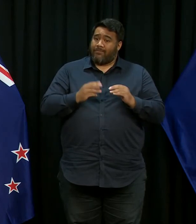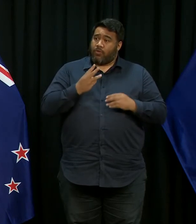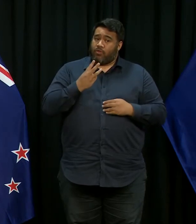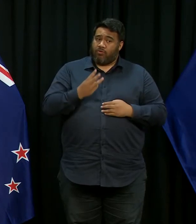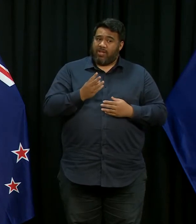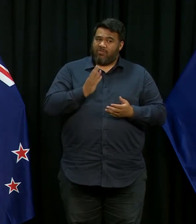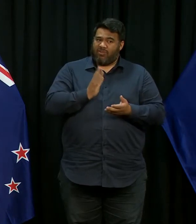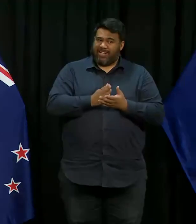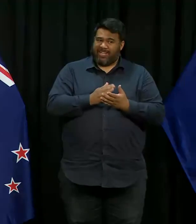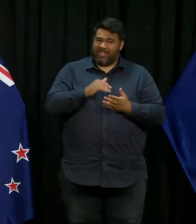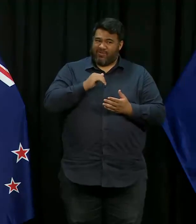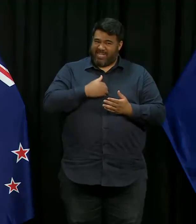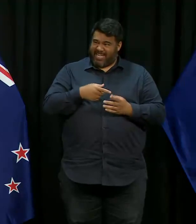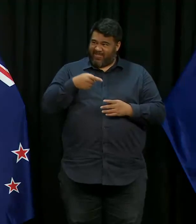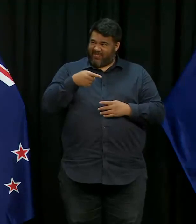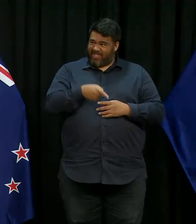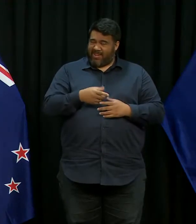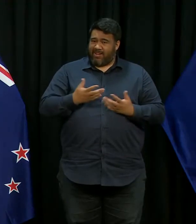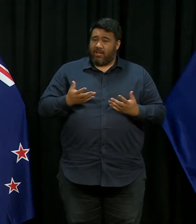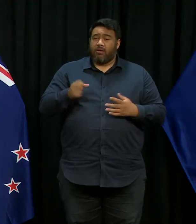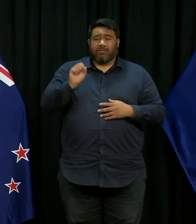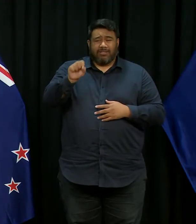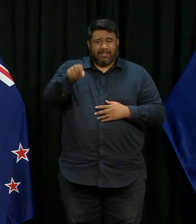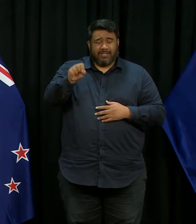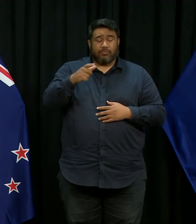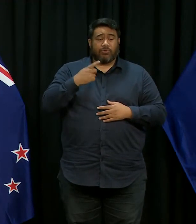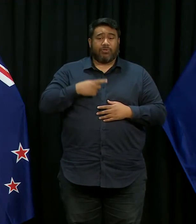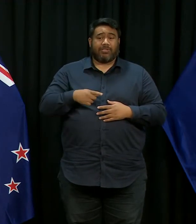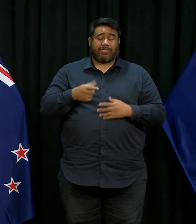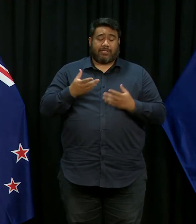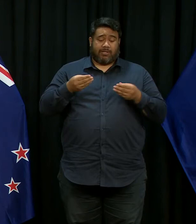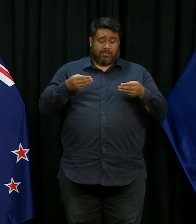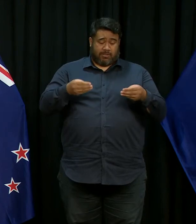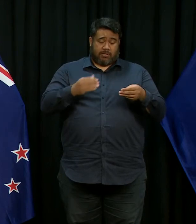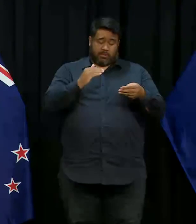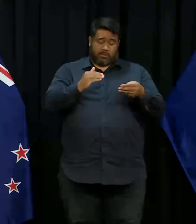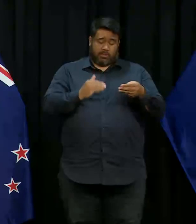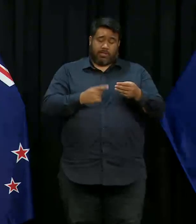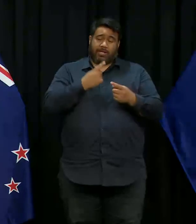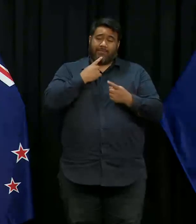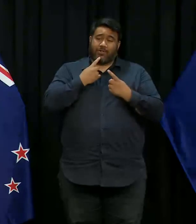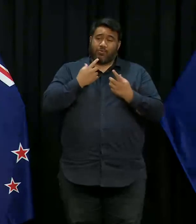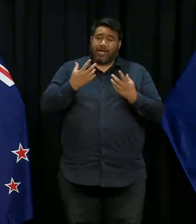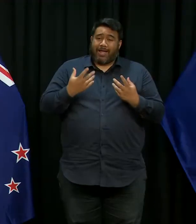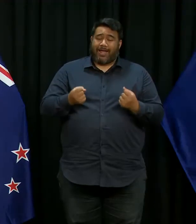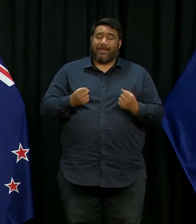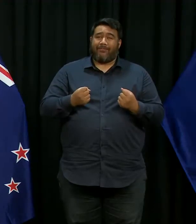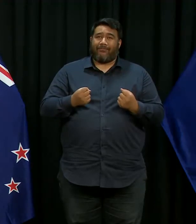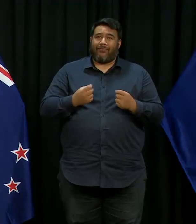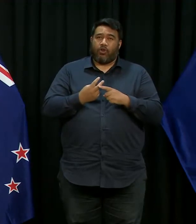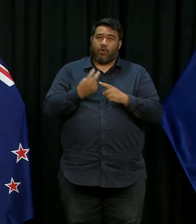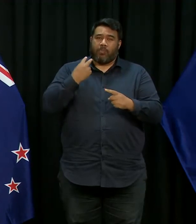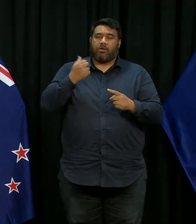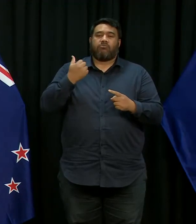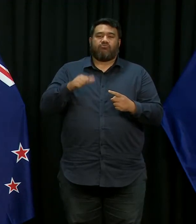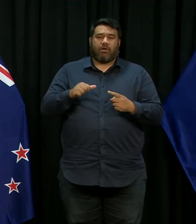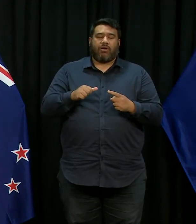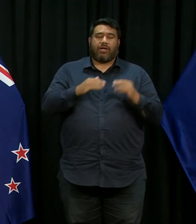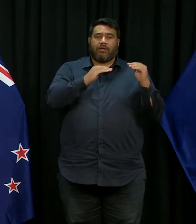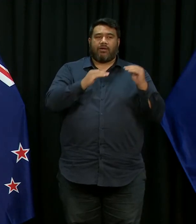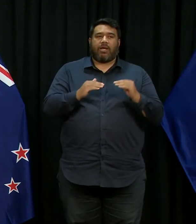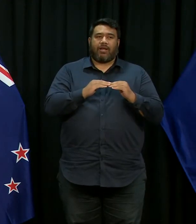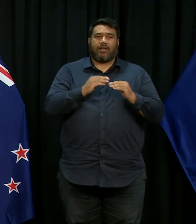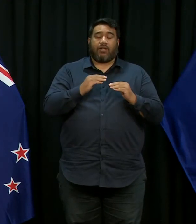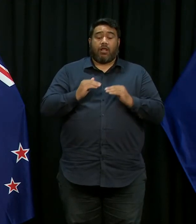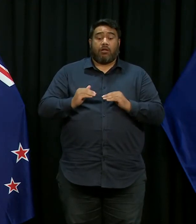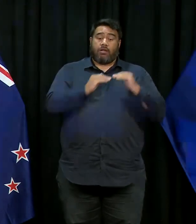we absolutely stand by, even with the information we have today, the decision to move to alert level 3. We were dealing with a scenario where we